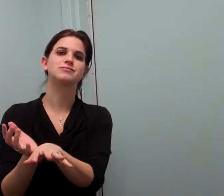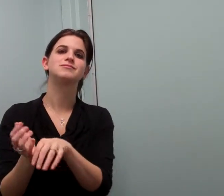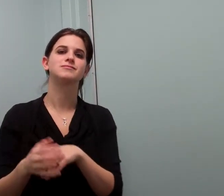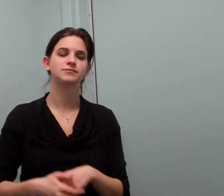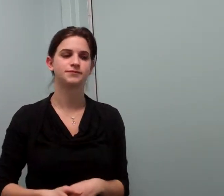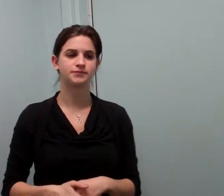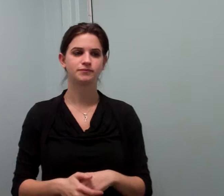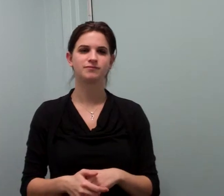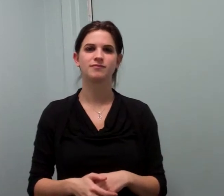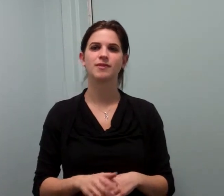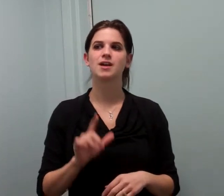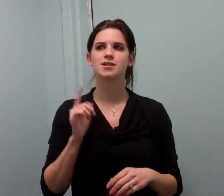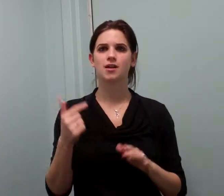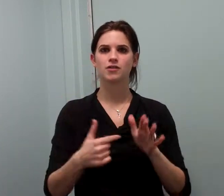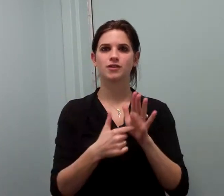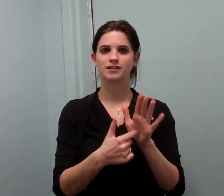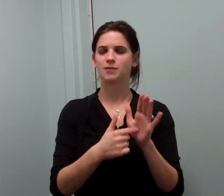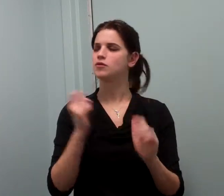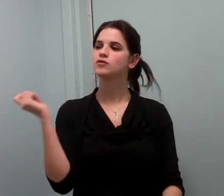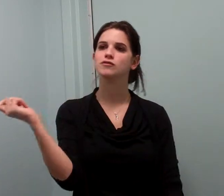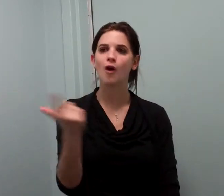really good example. We've all experienced.